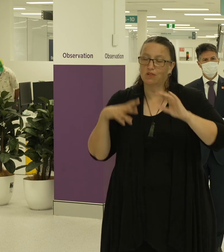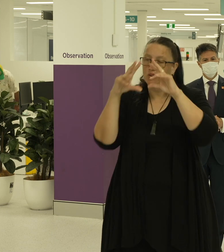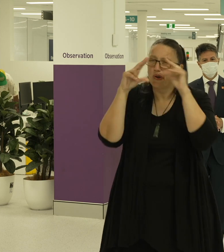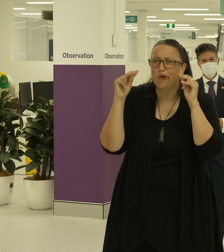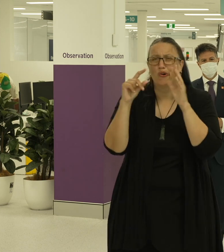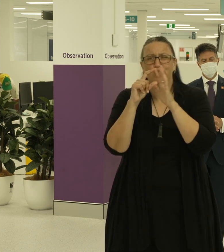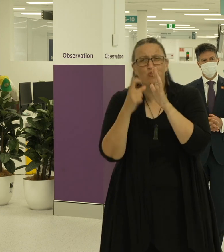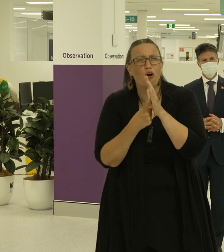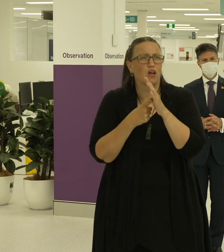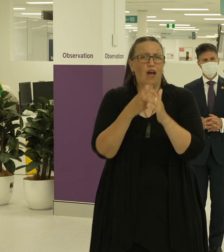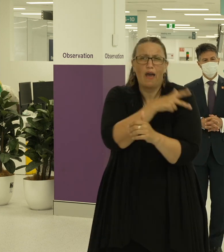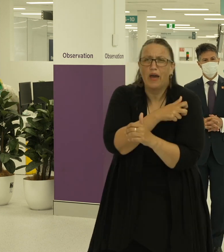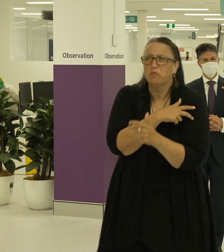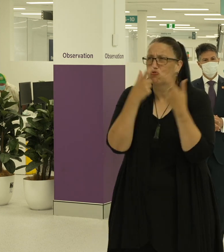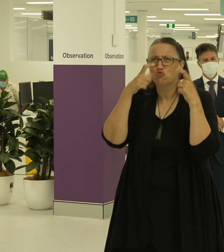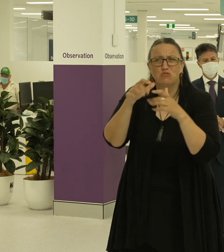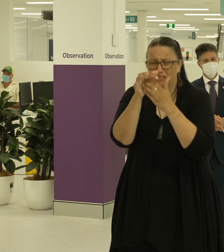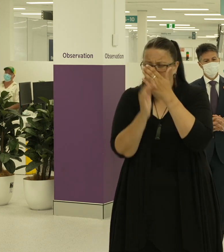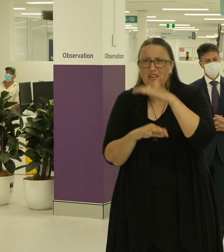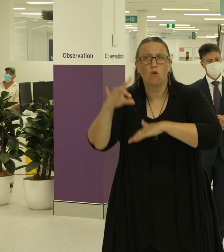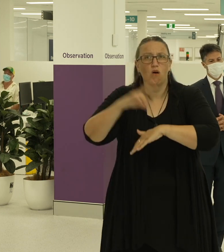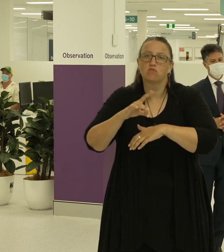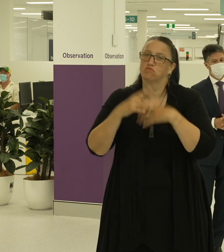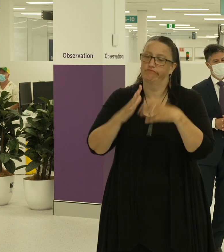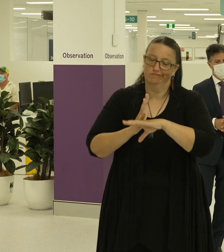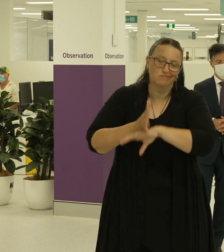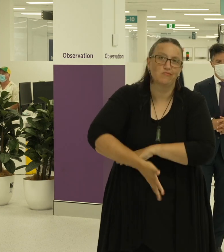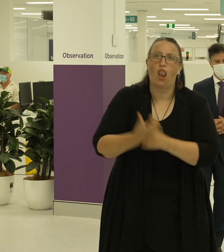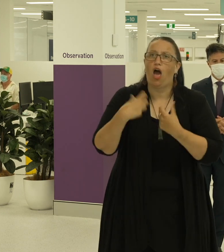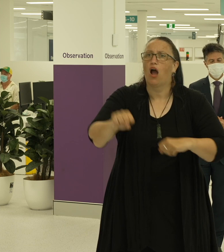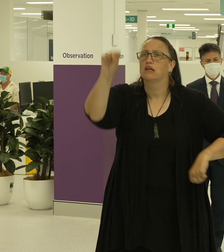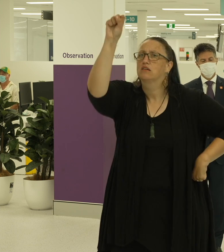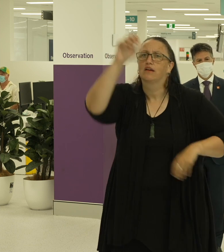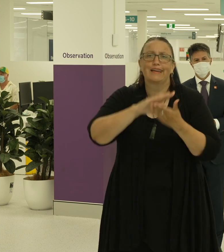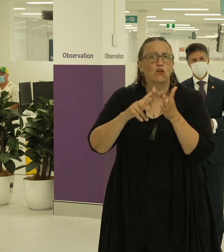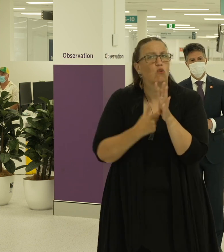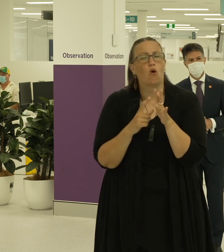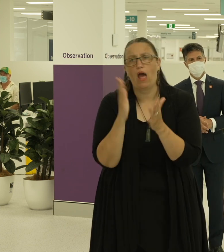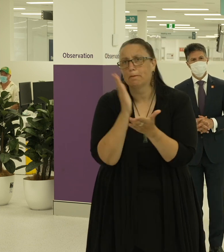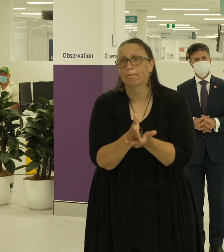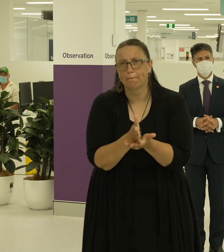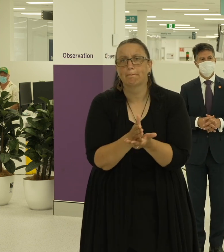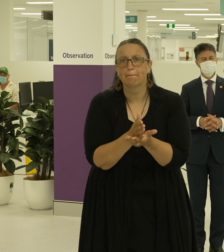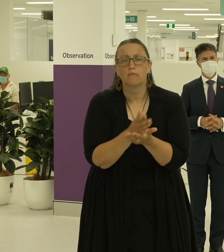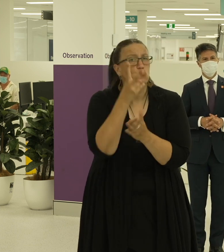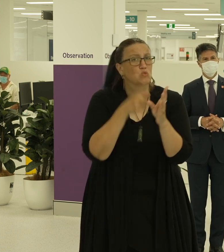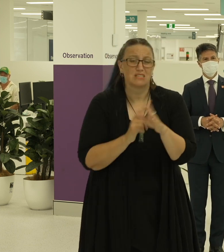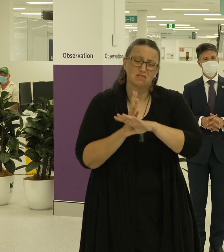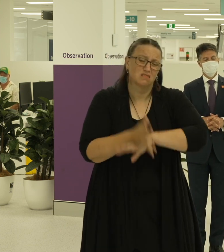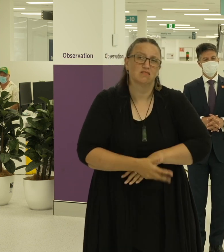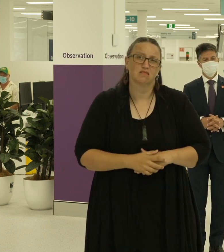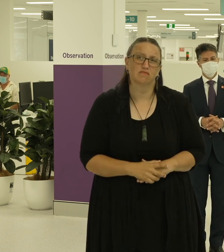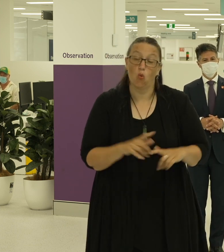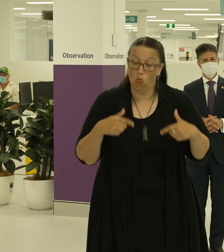line, but it's pleasing to see where we sit. We sit here today because the efforts that everyone has made to get boosted. We've rolled those